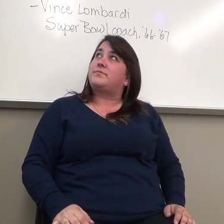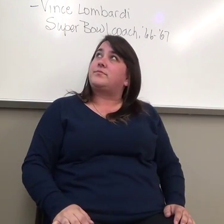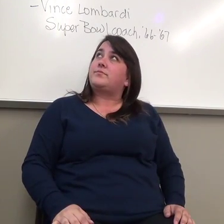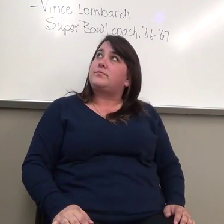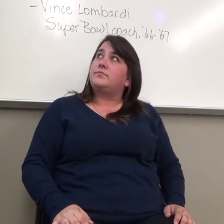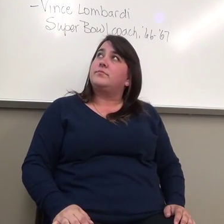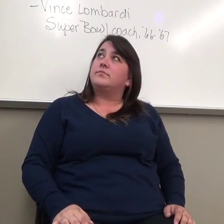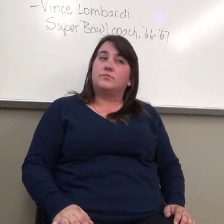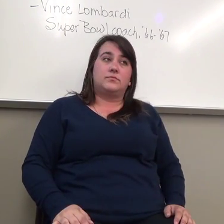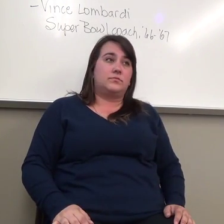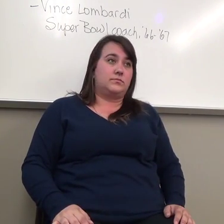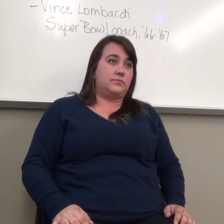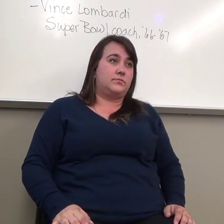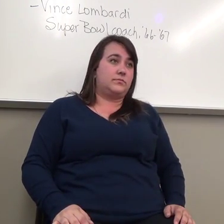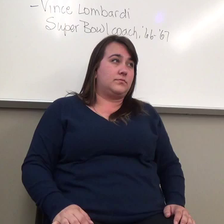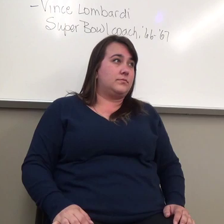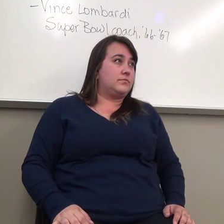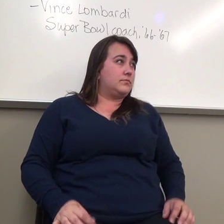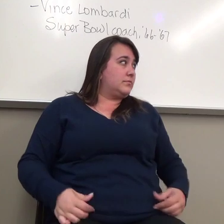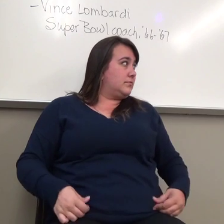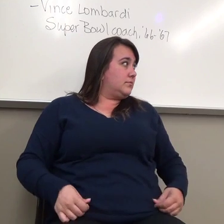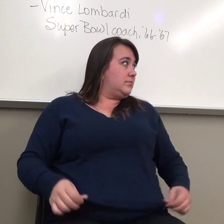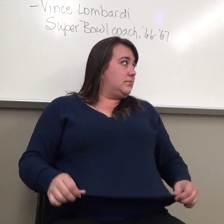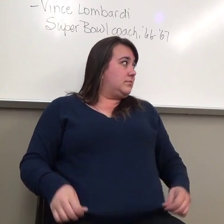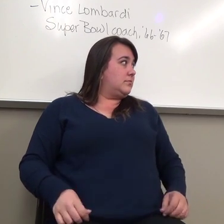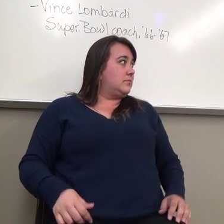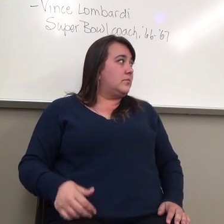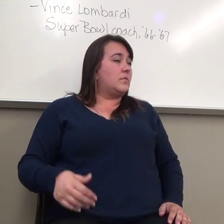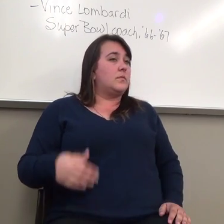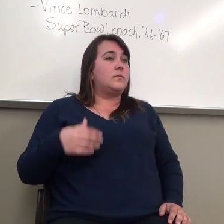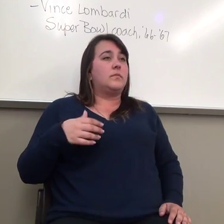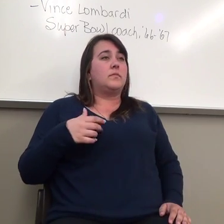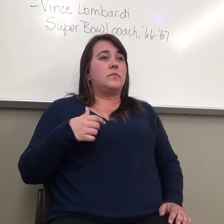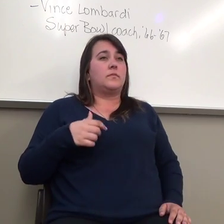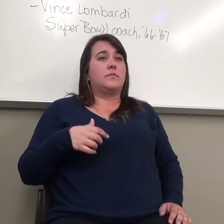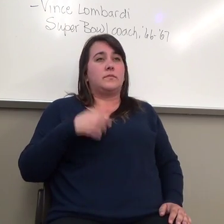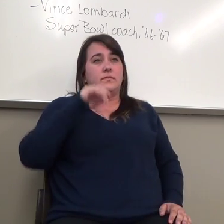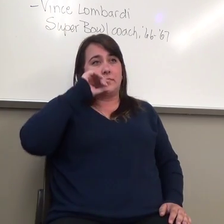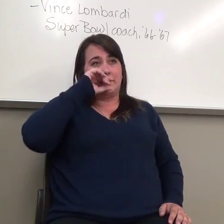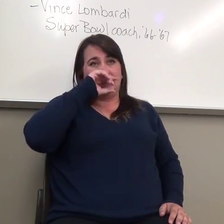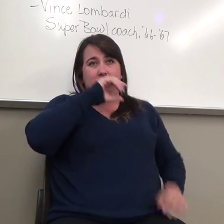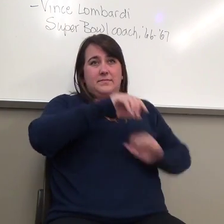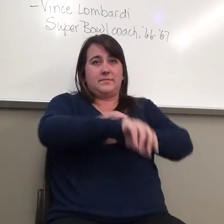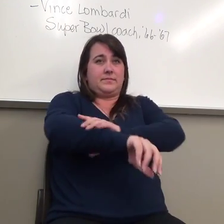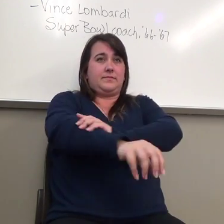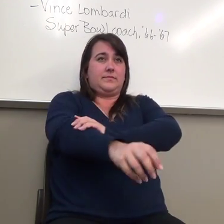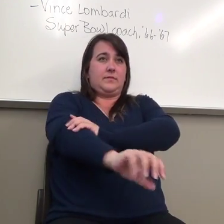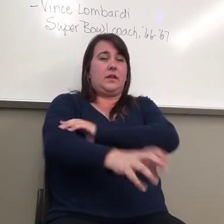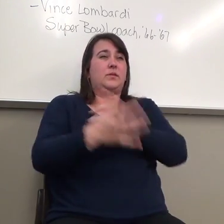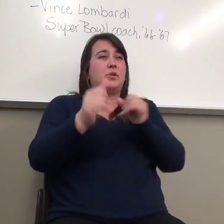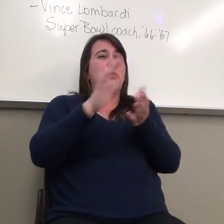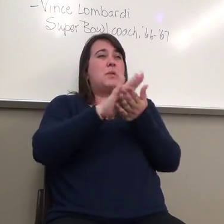I'm getting things up as we go here. Make this easier for you guys to use.